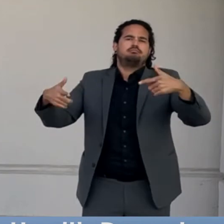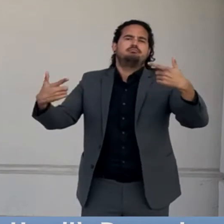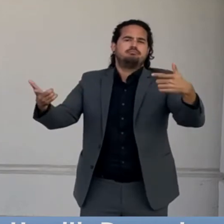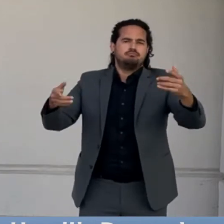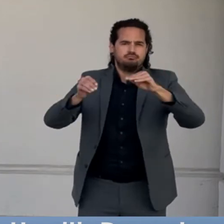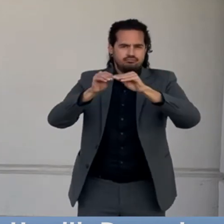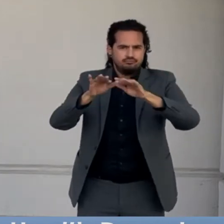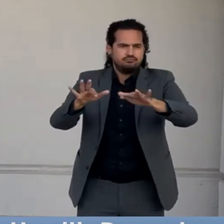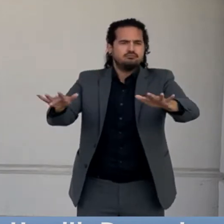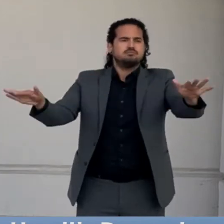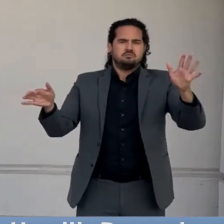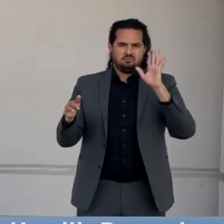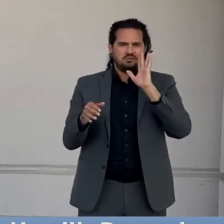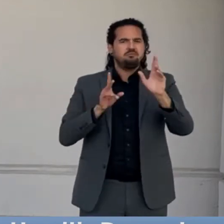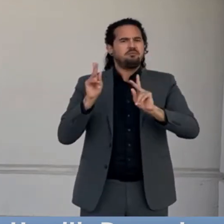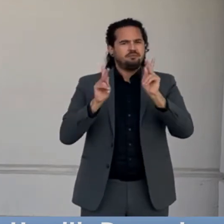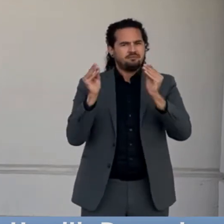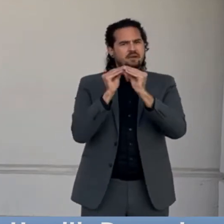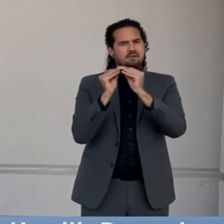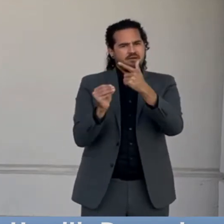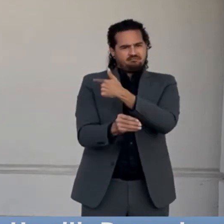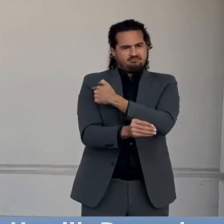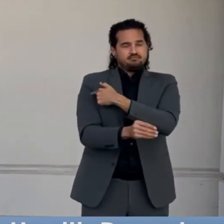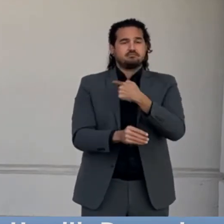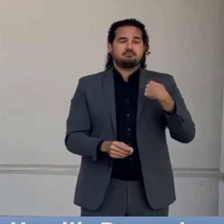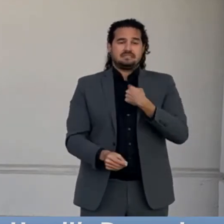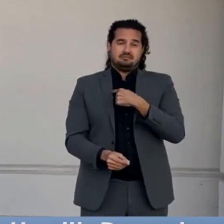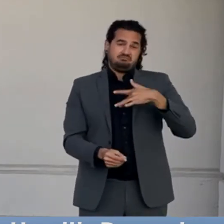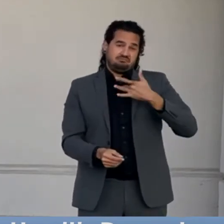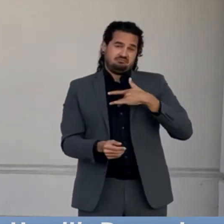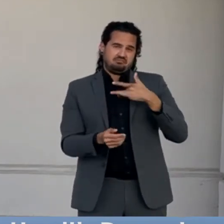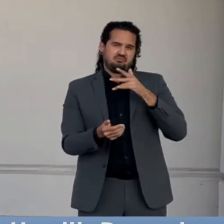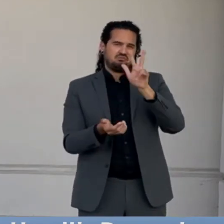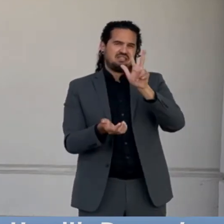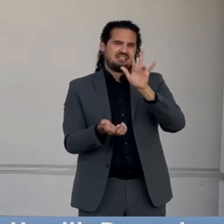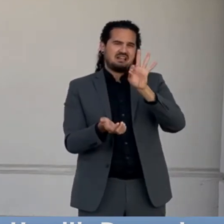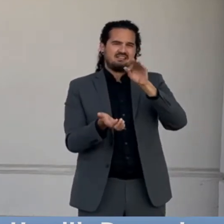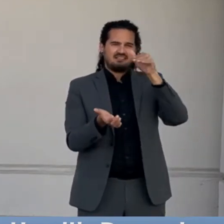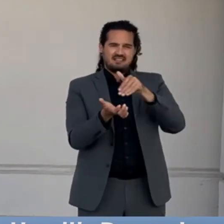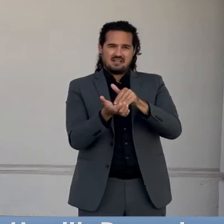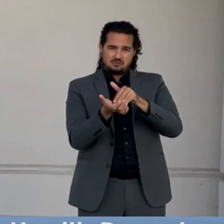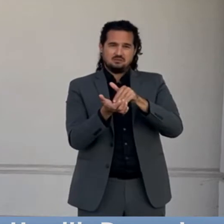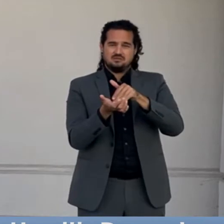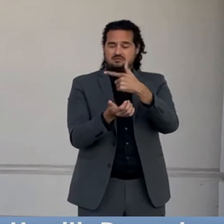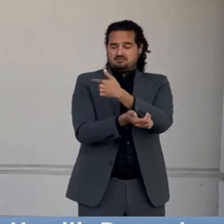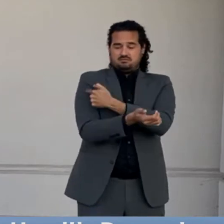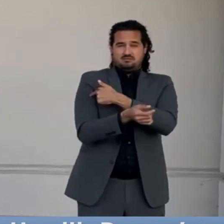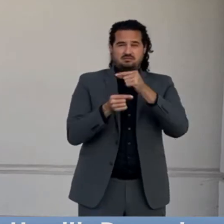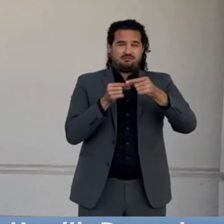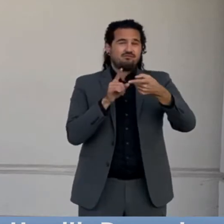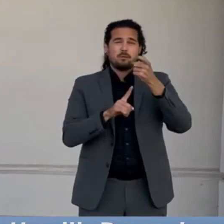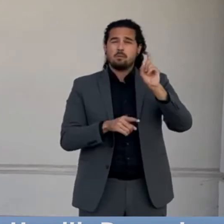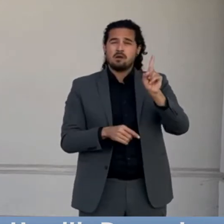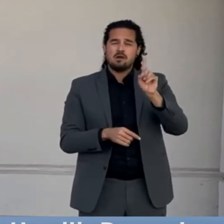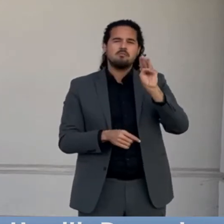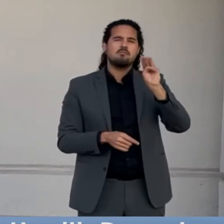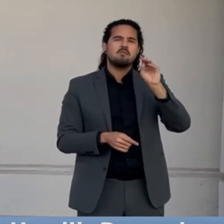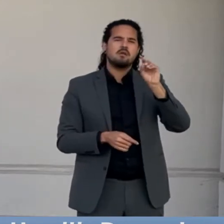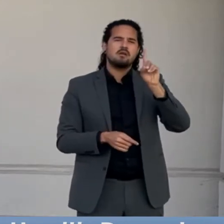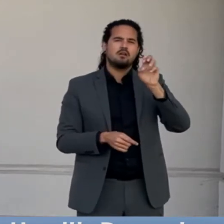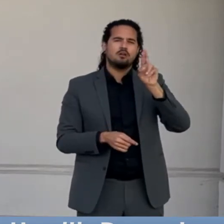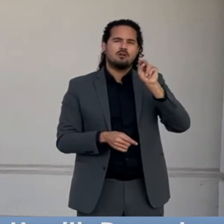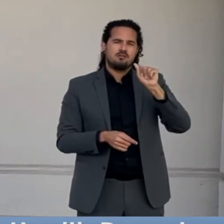also expect to receive 39,000 doses of the Moderna vaccine next week, and that will be pending